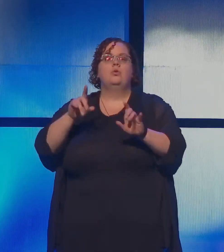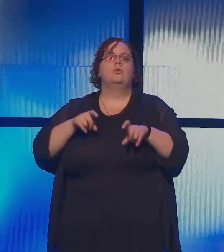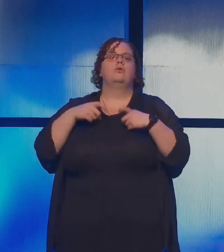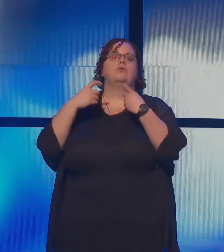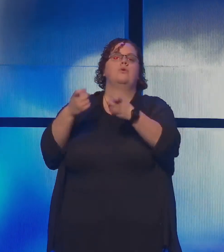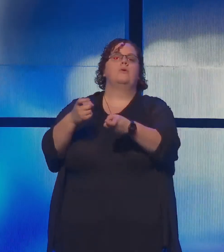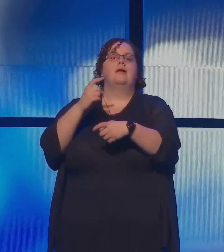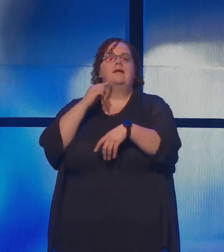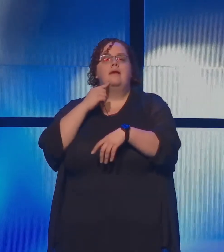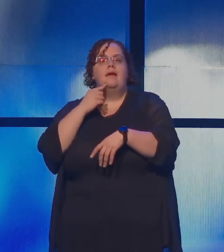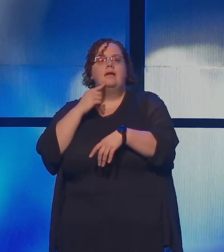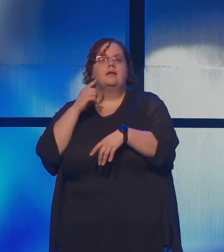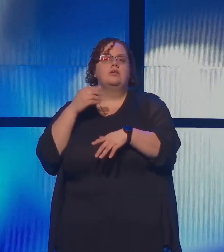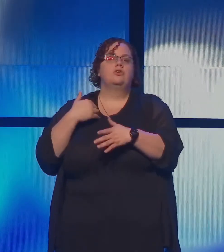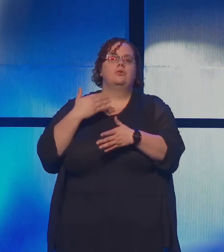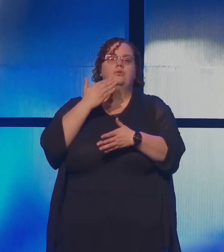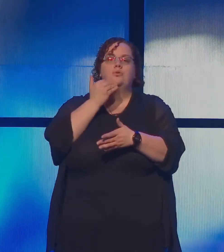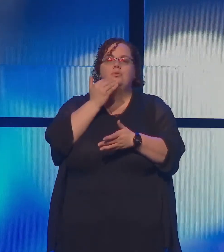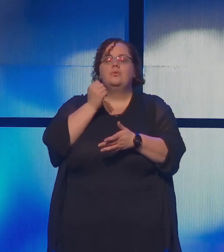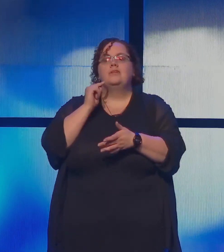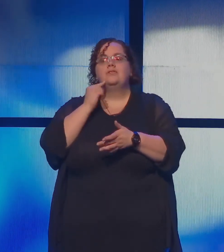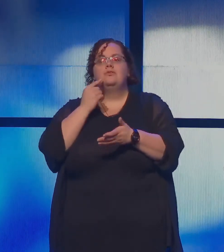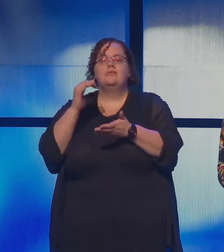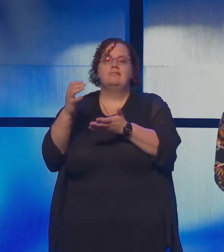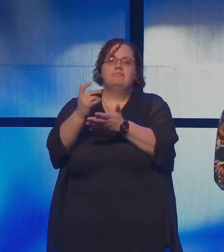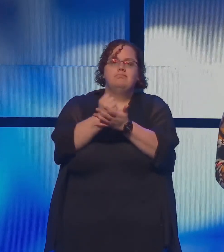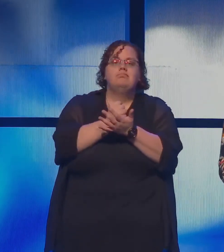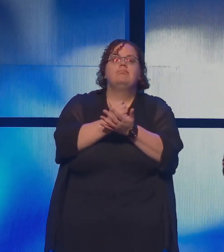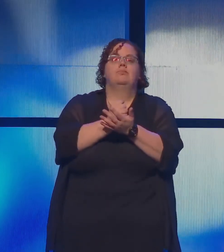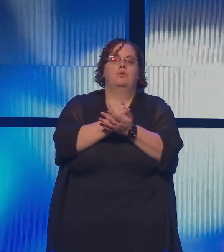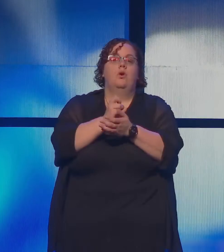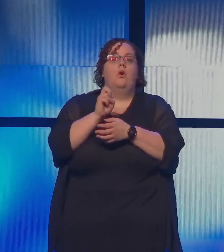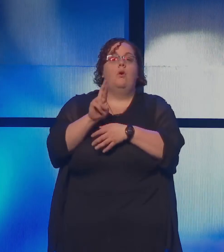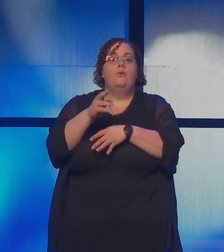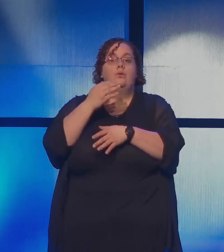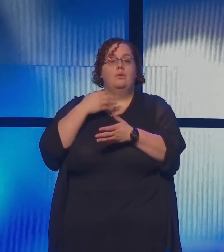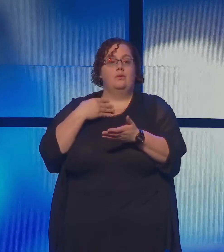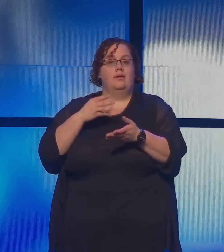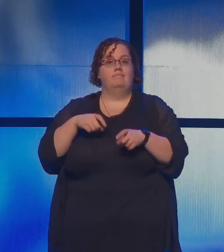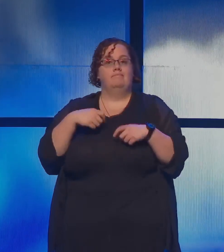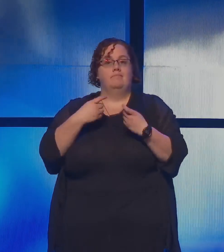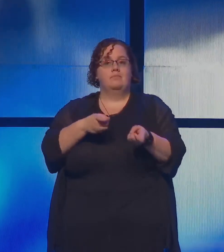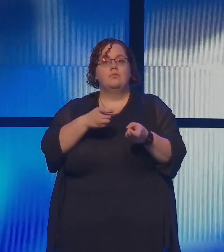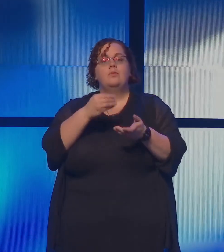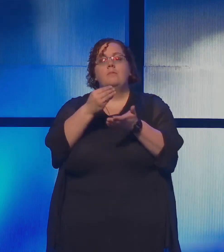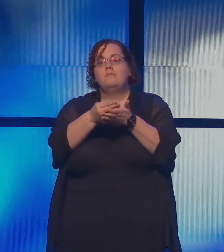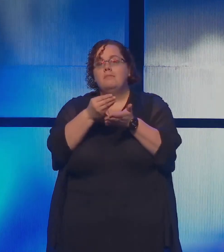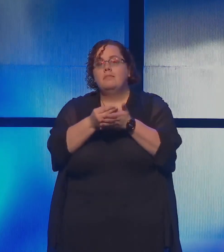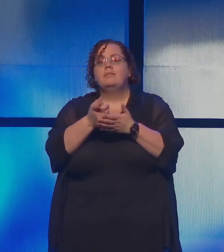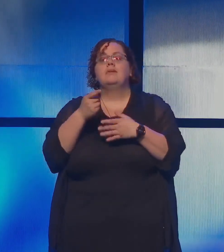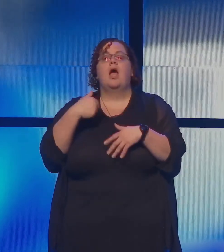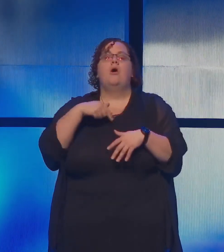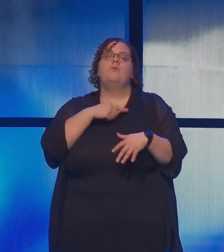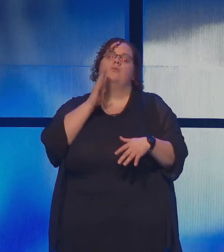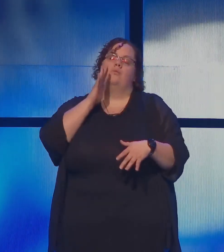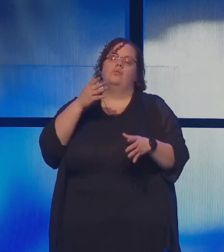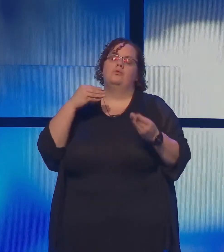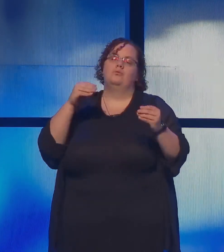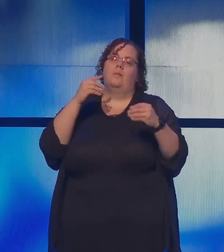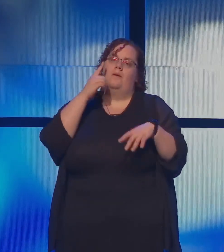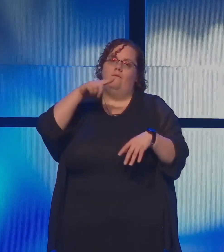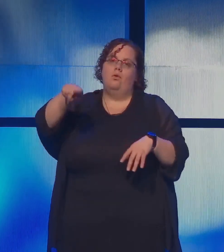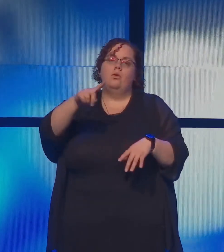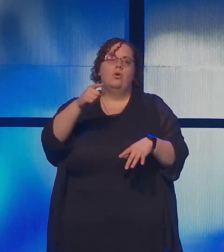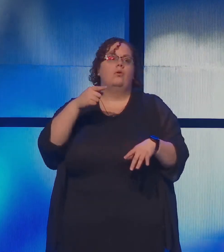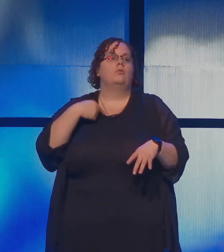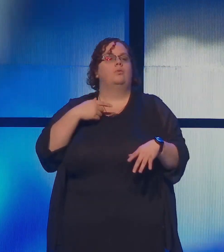donate candy to our Sweets and Treats drive, or you can make a financial donation. And we'll do the shopping for you. We will be